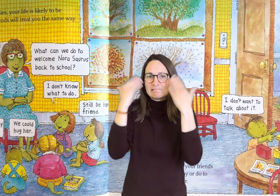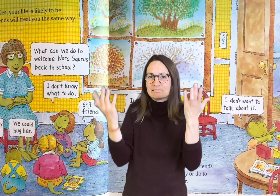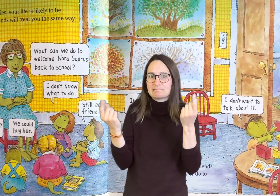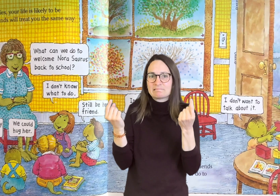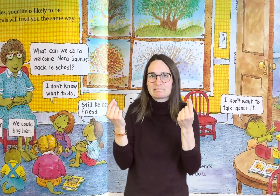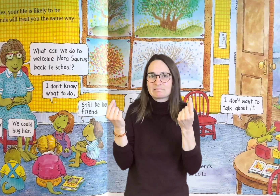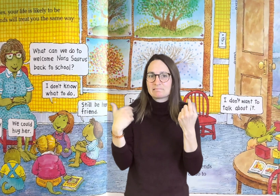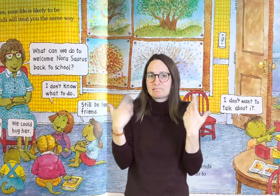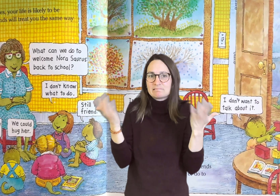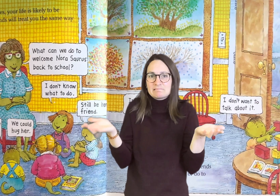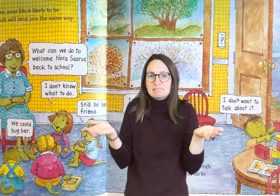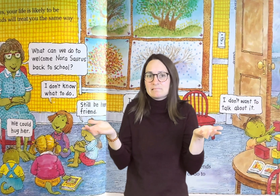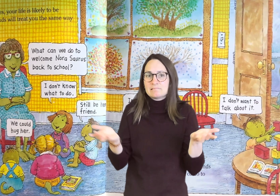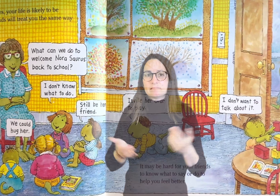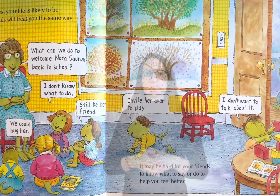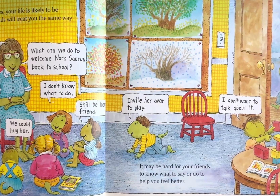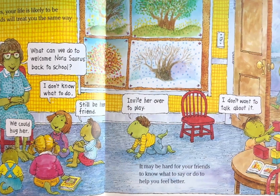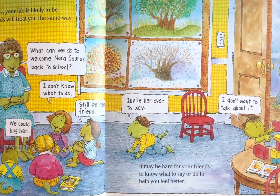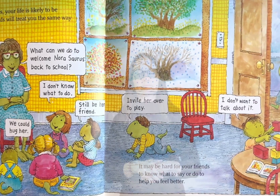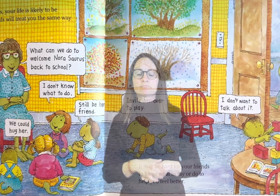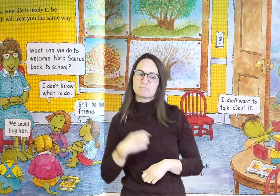I don't know what to do.